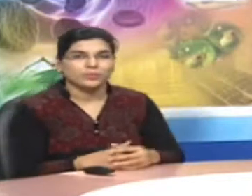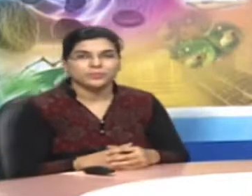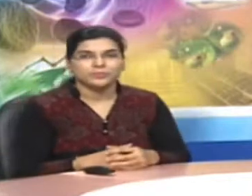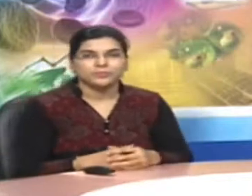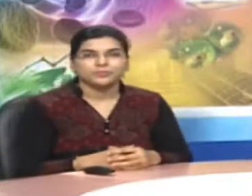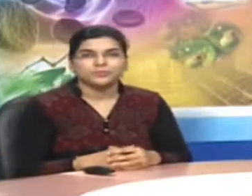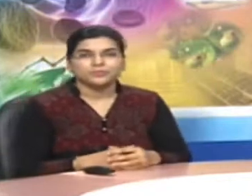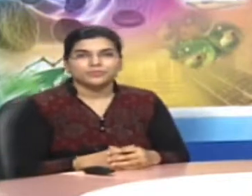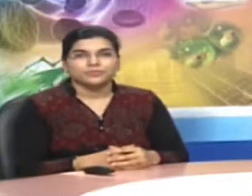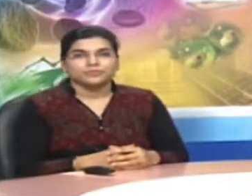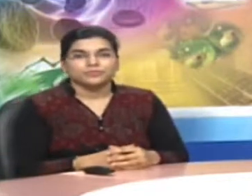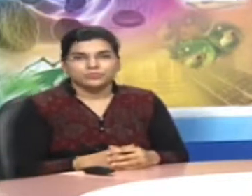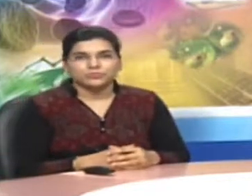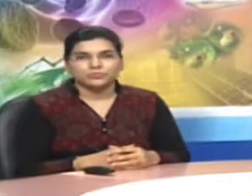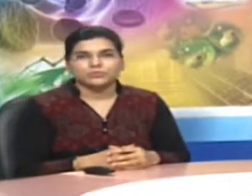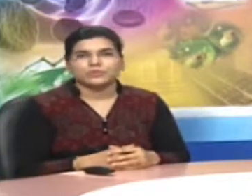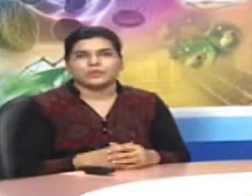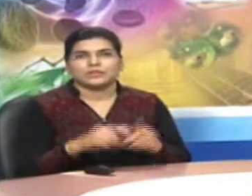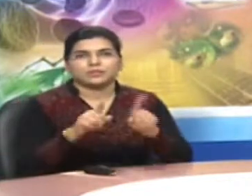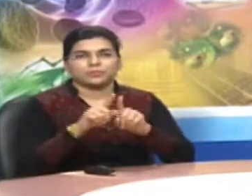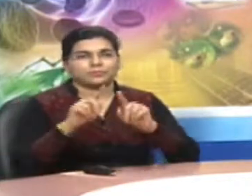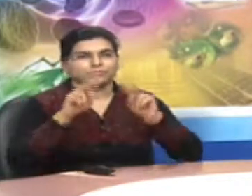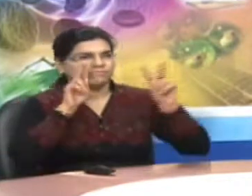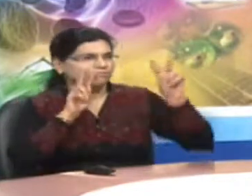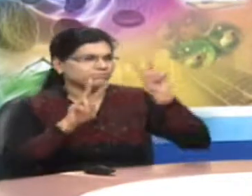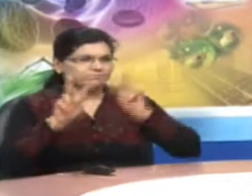we view slides?